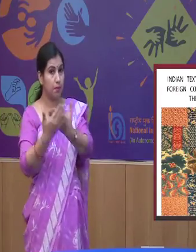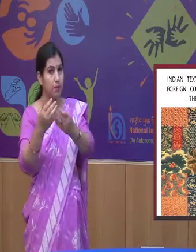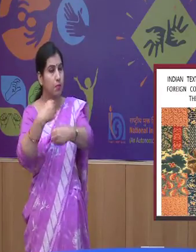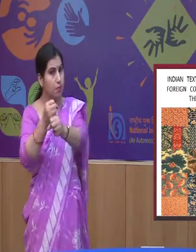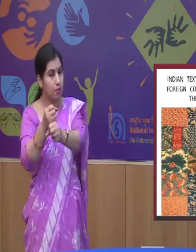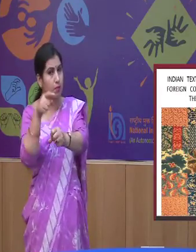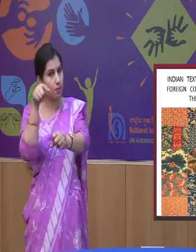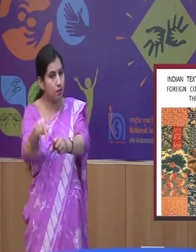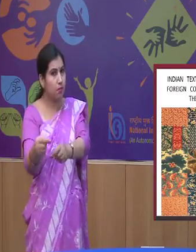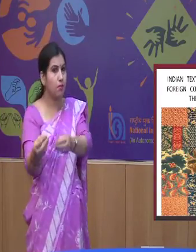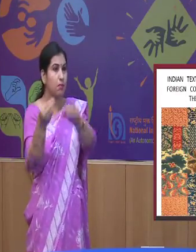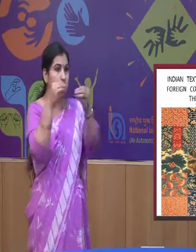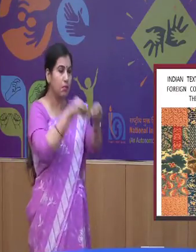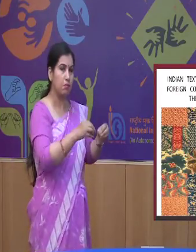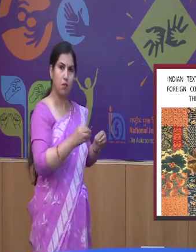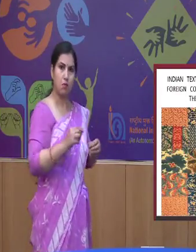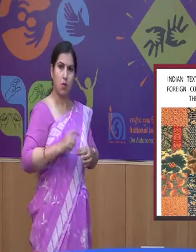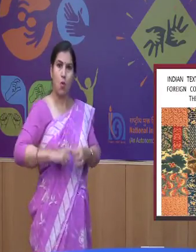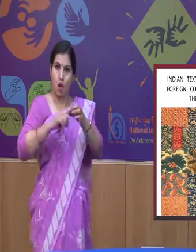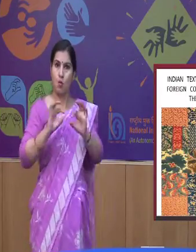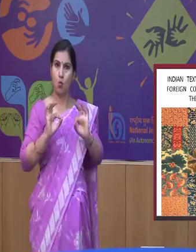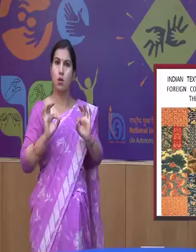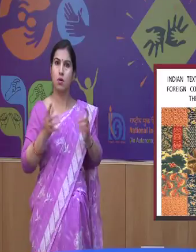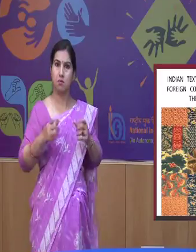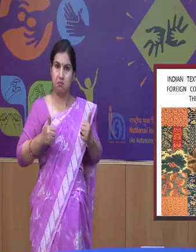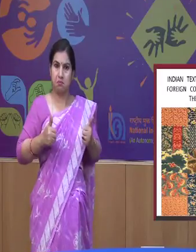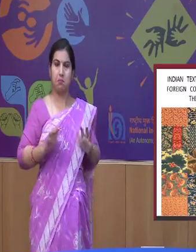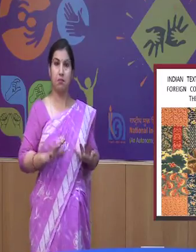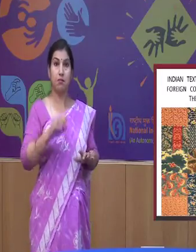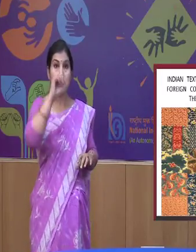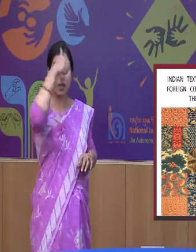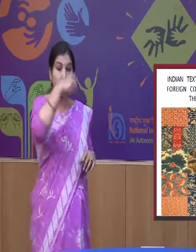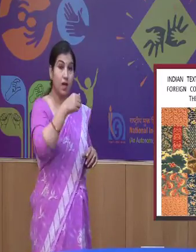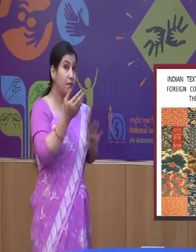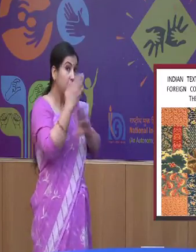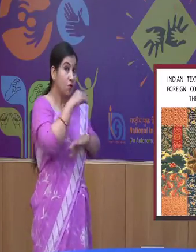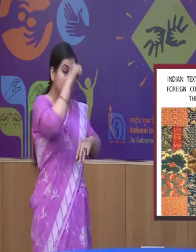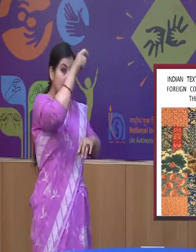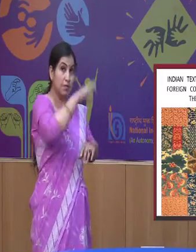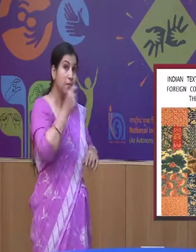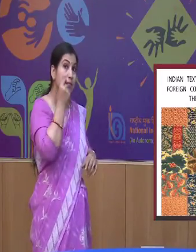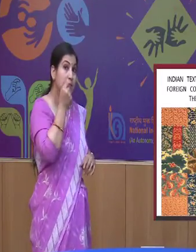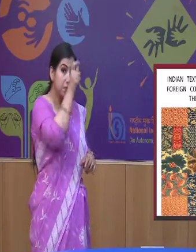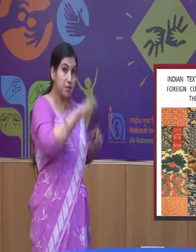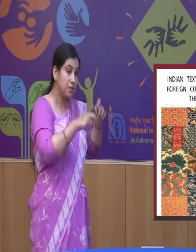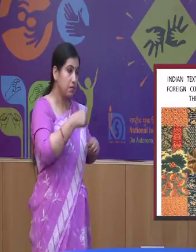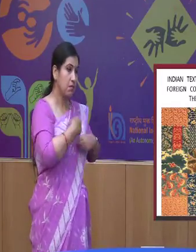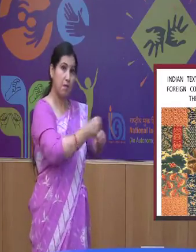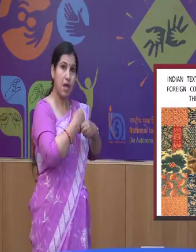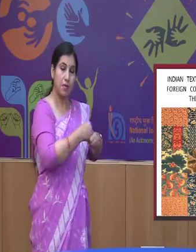These clothes were not only fine and superior in quality to the Indian handmade textile, but they